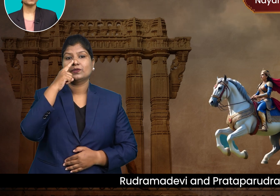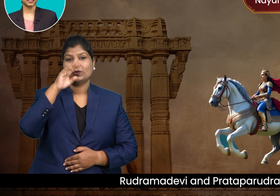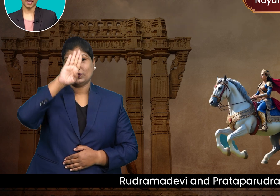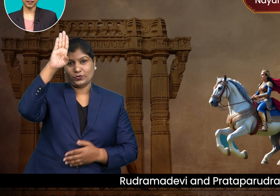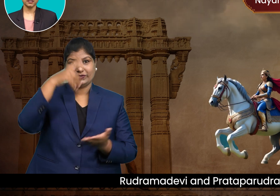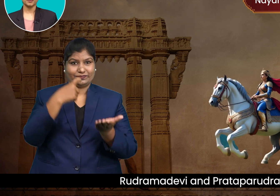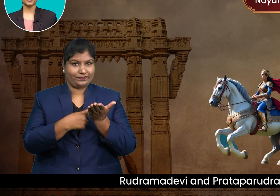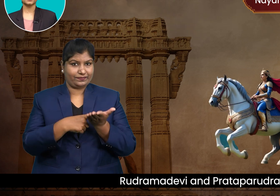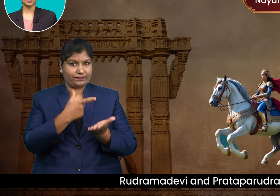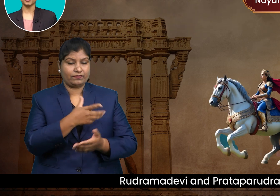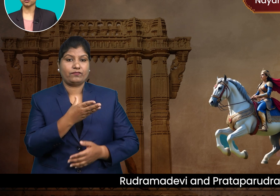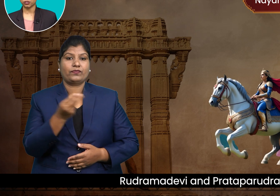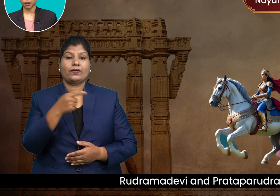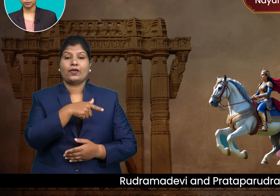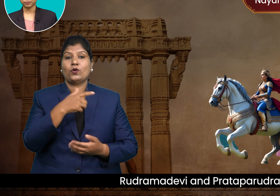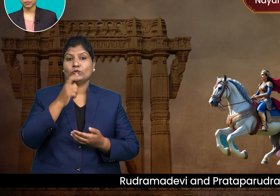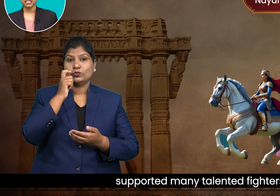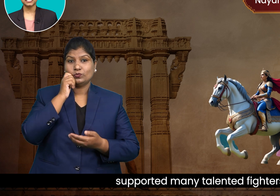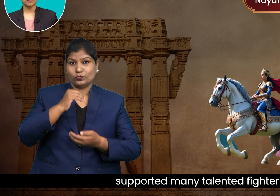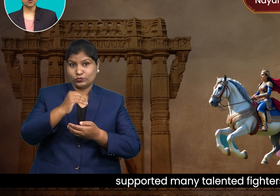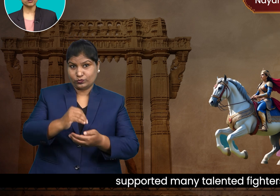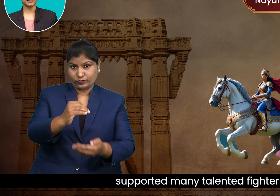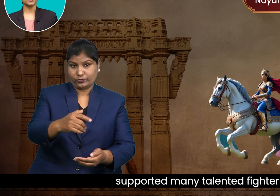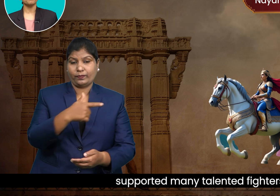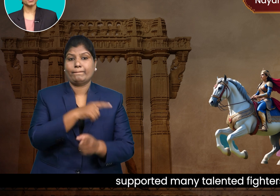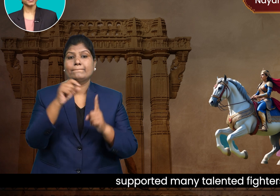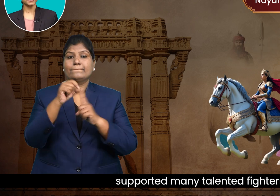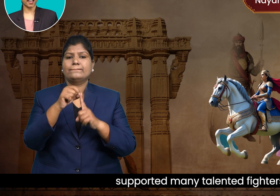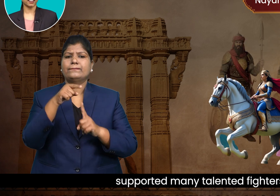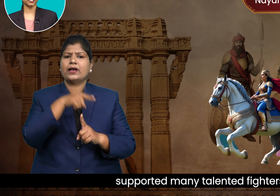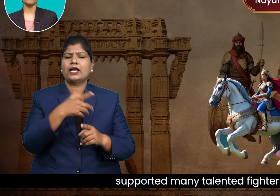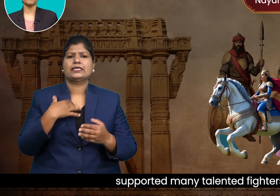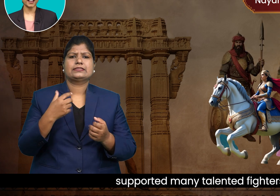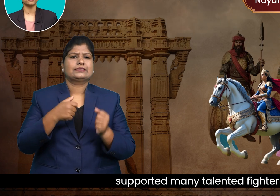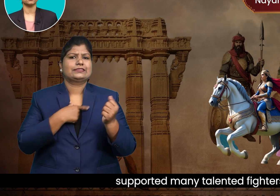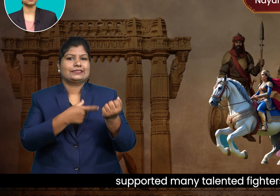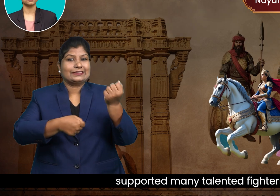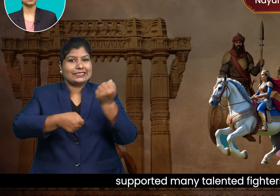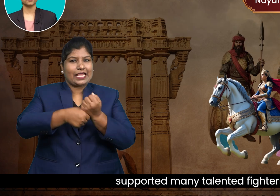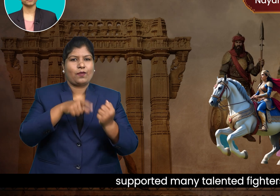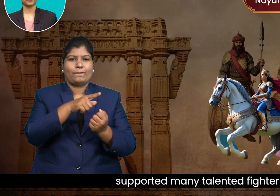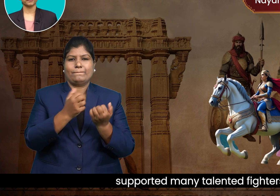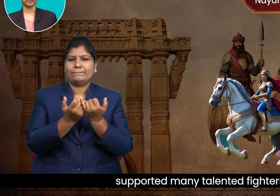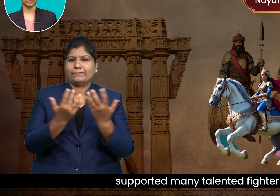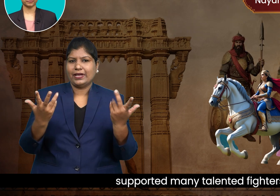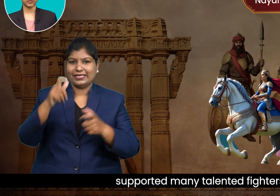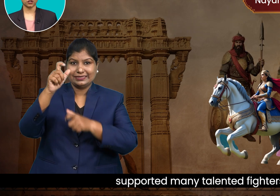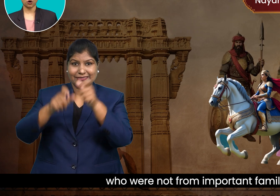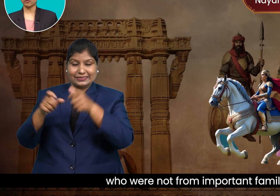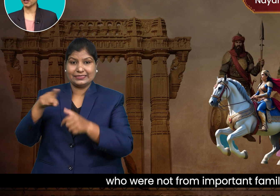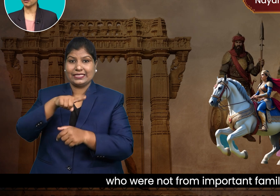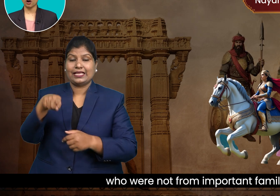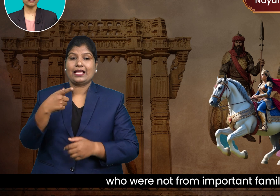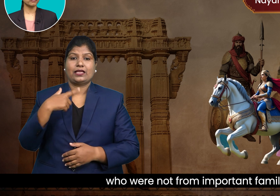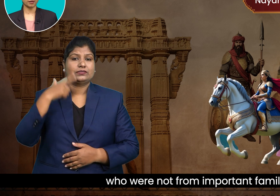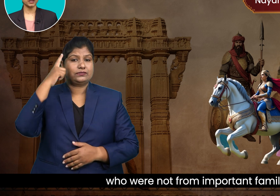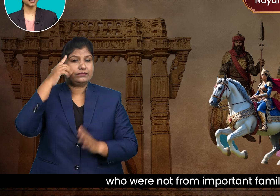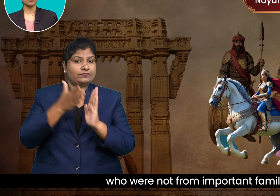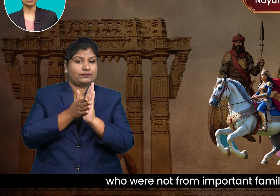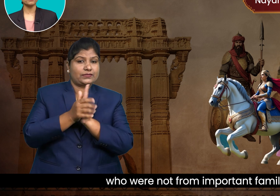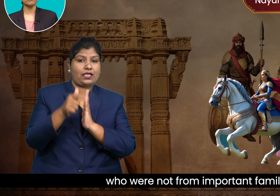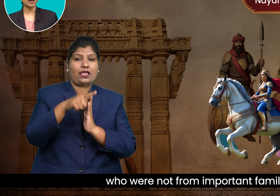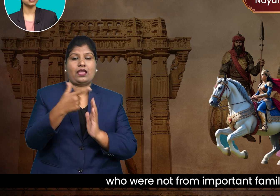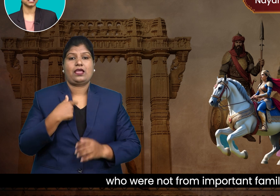Rudramadevi and Prataparudra supported many talented fighters who were not